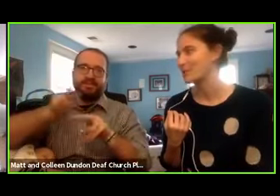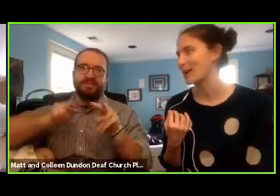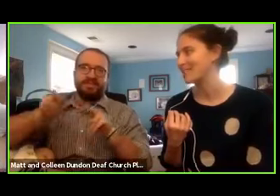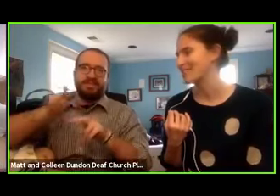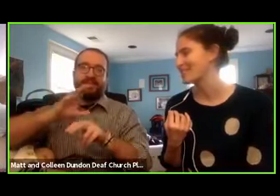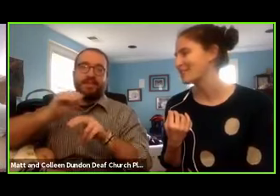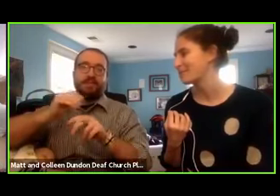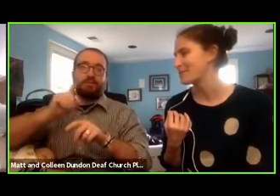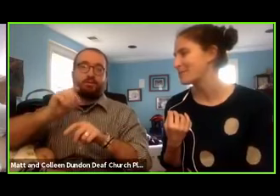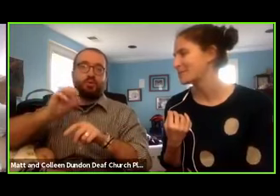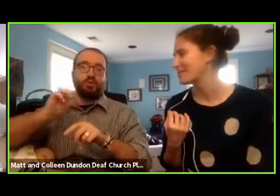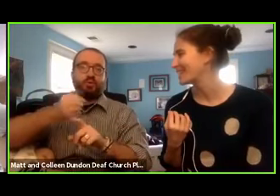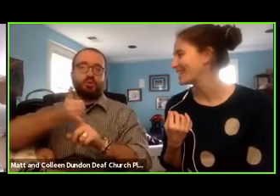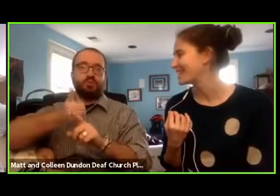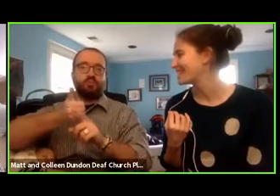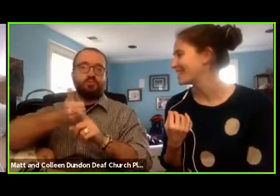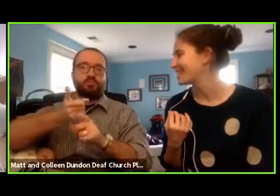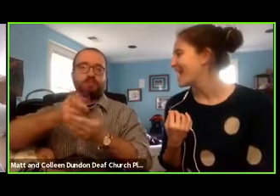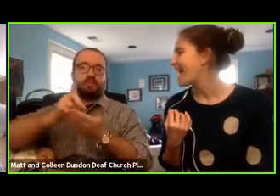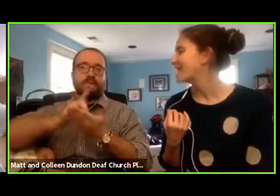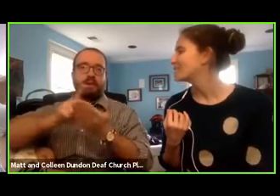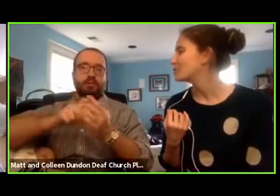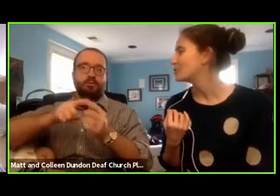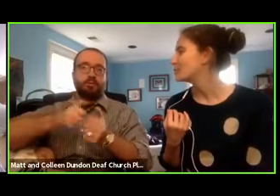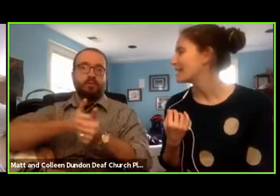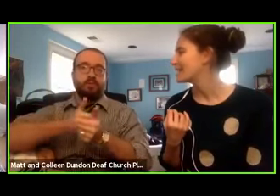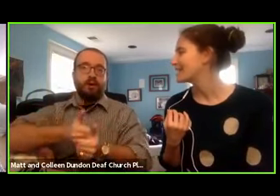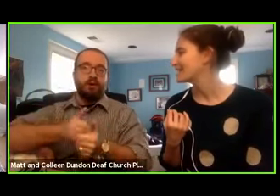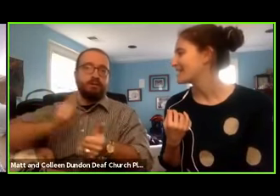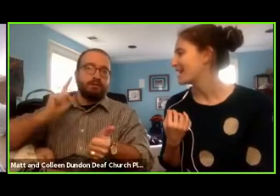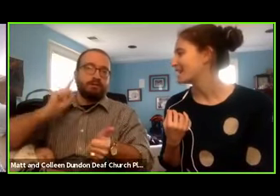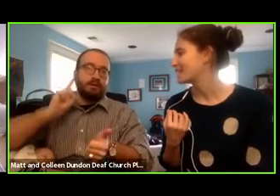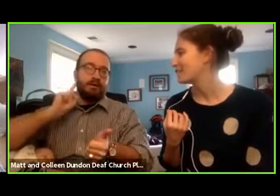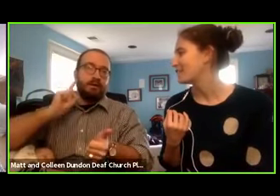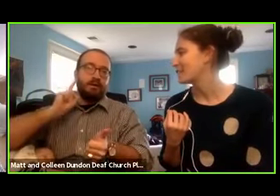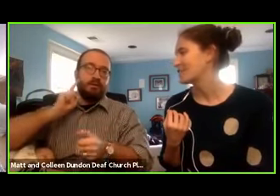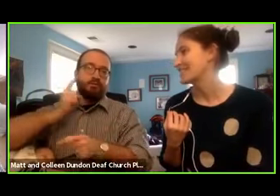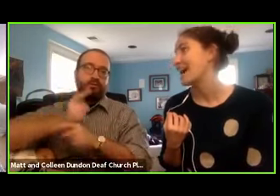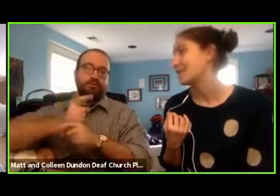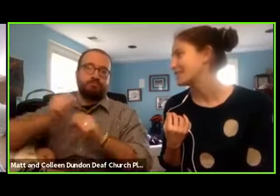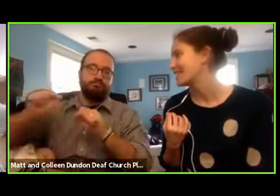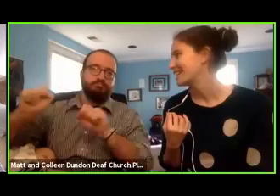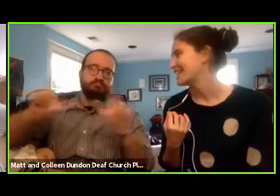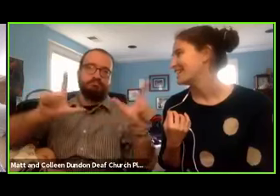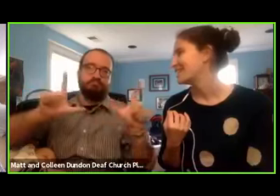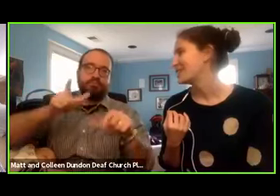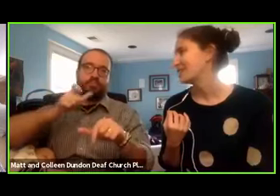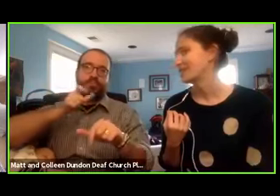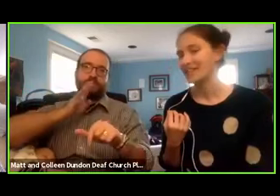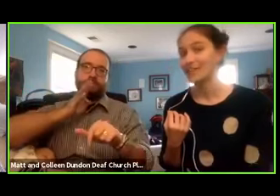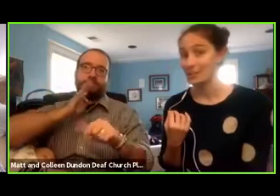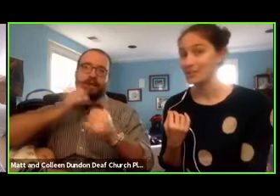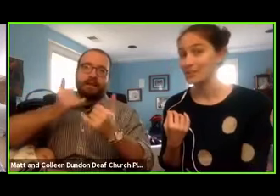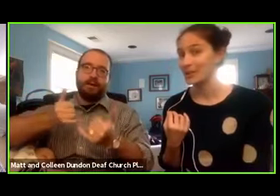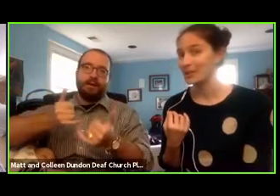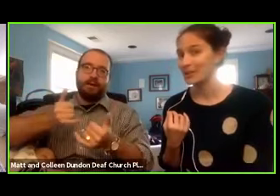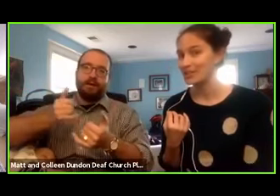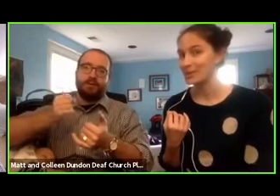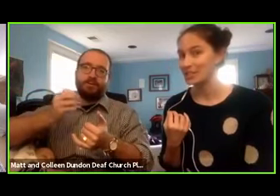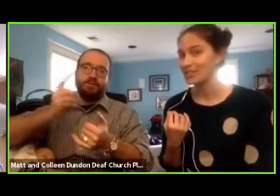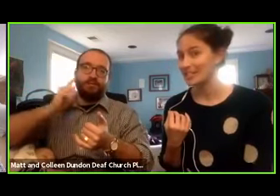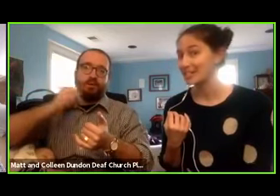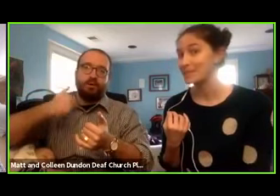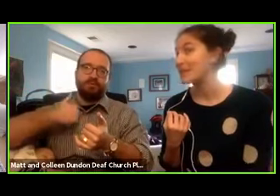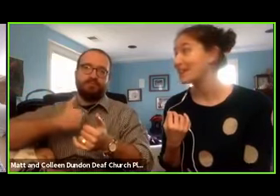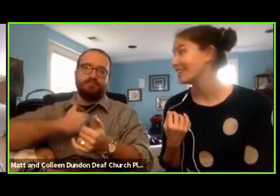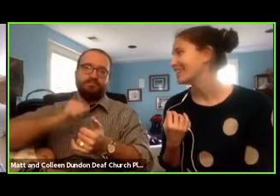just a whole bunch of boxes of people talking. So, and zoom is designed to follow the sound. So, you know, as you know, it